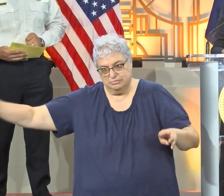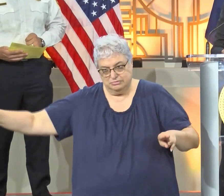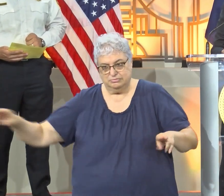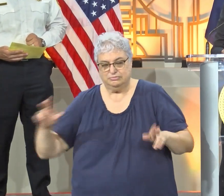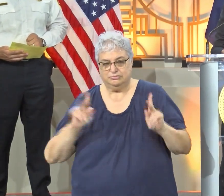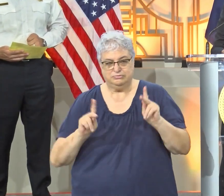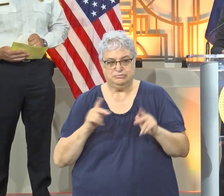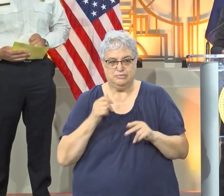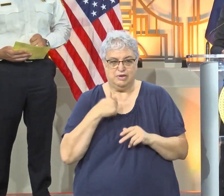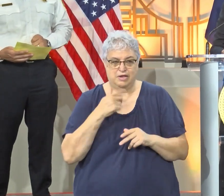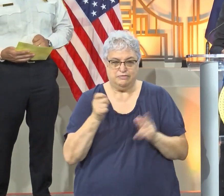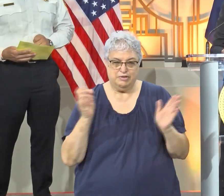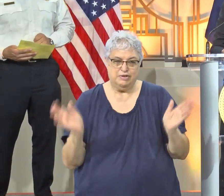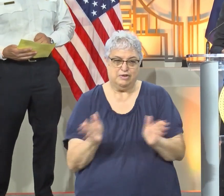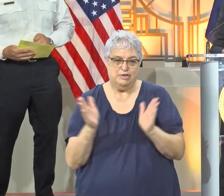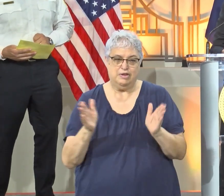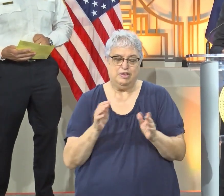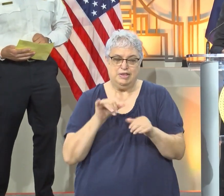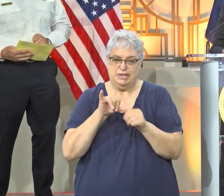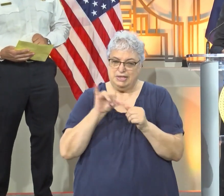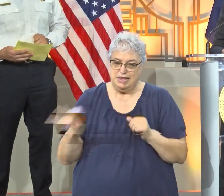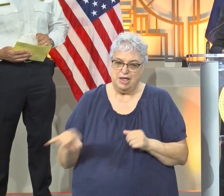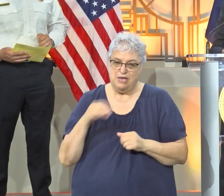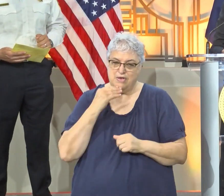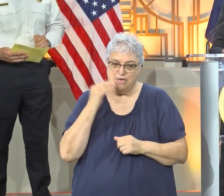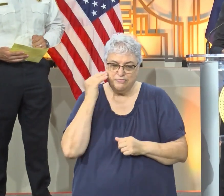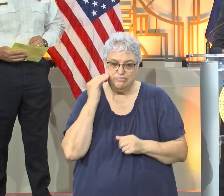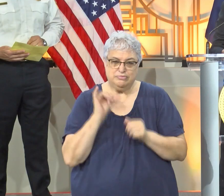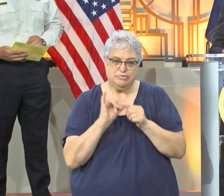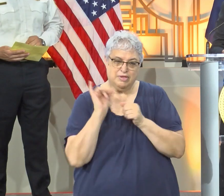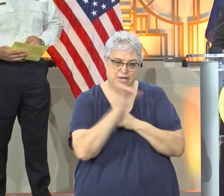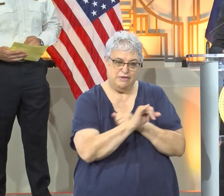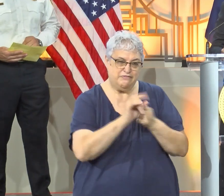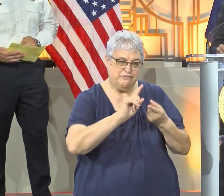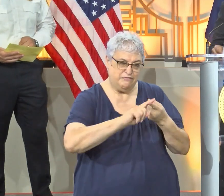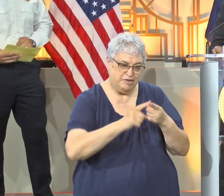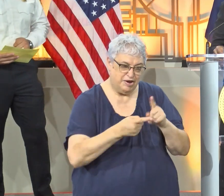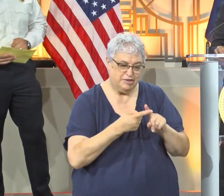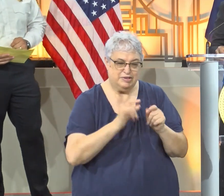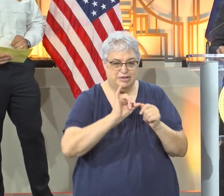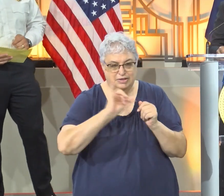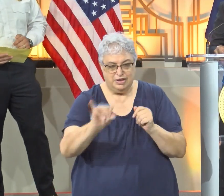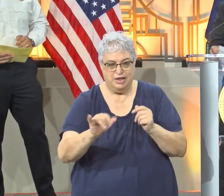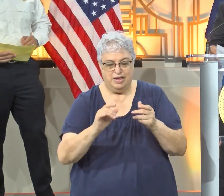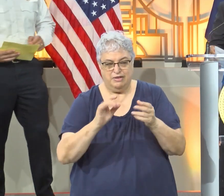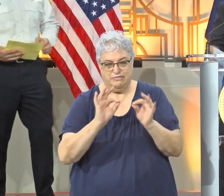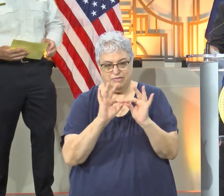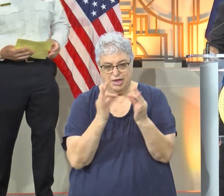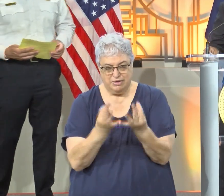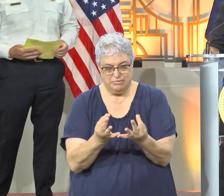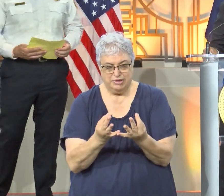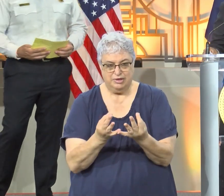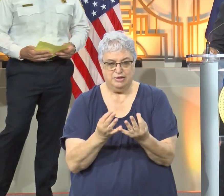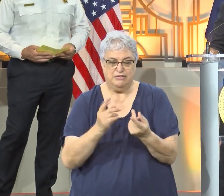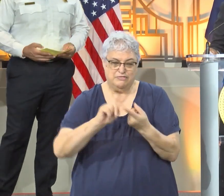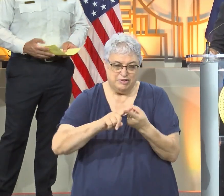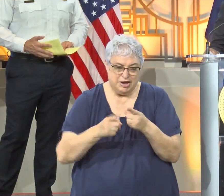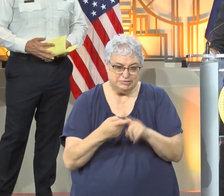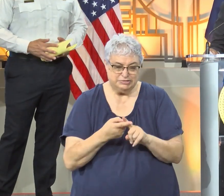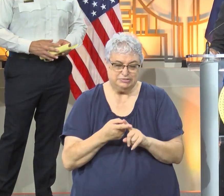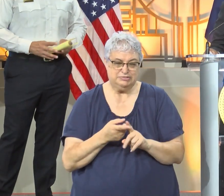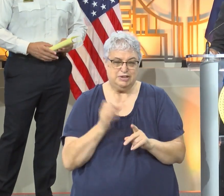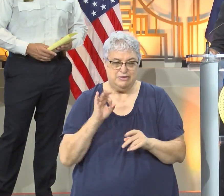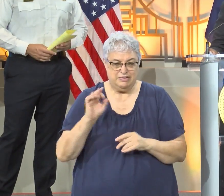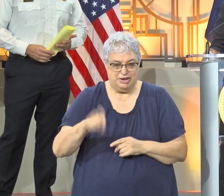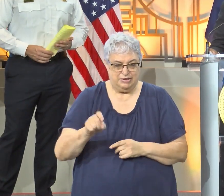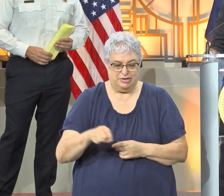where you may have to be encouraged to shelter in place or shelter with family or friends or neighbors if it is needed.